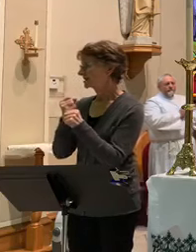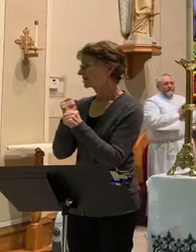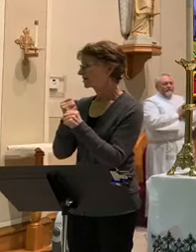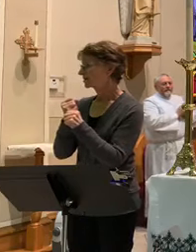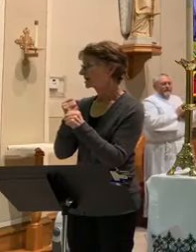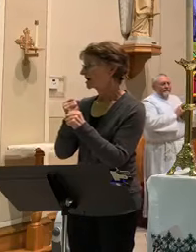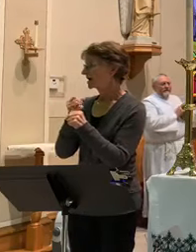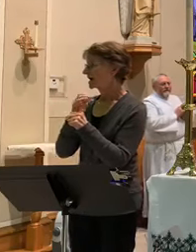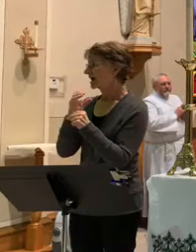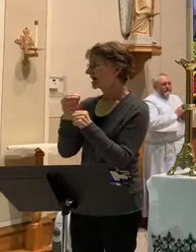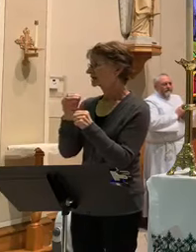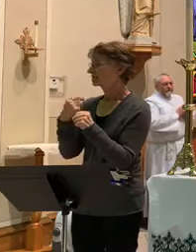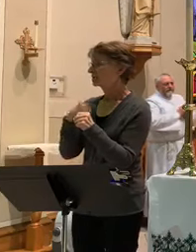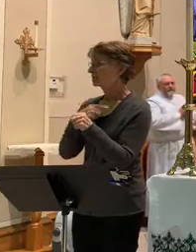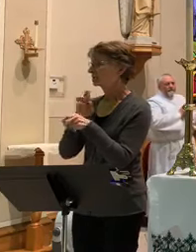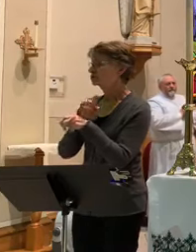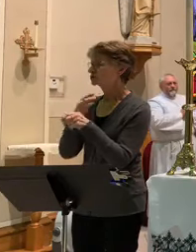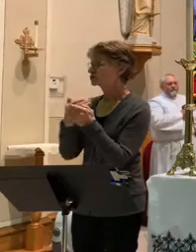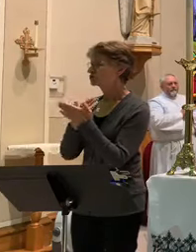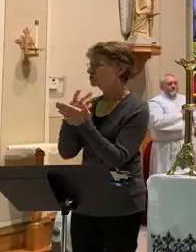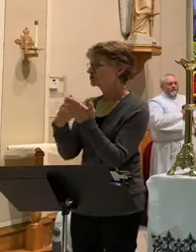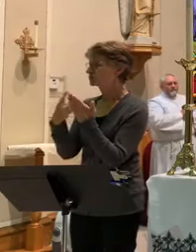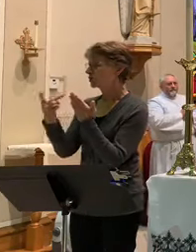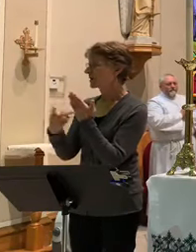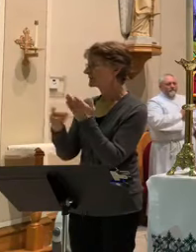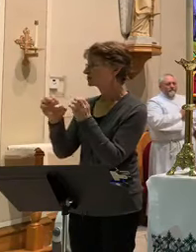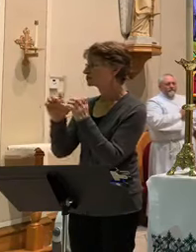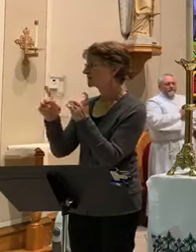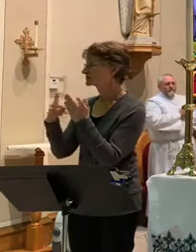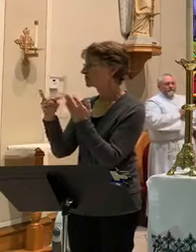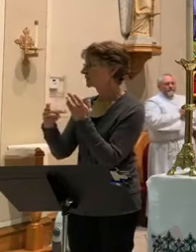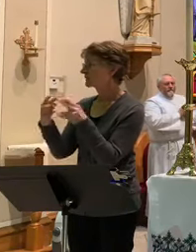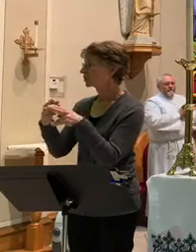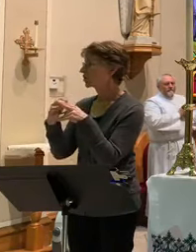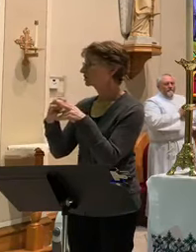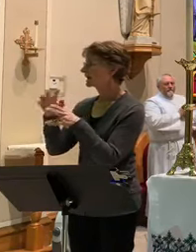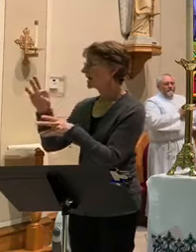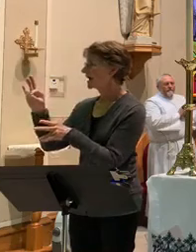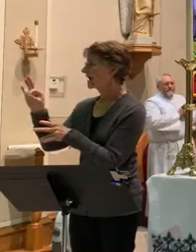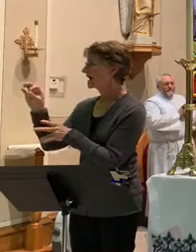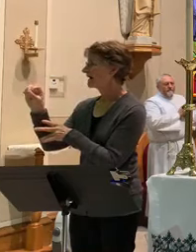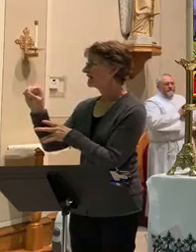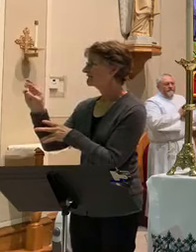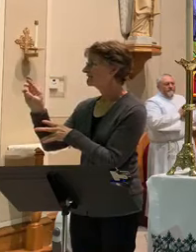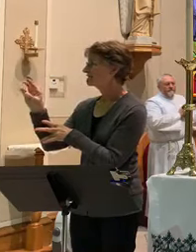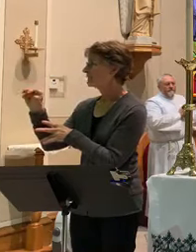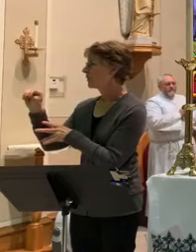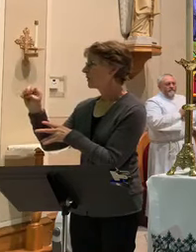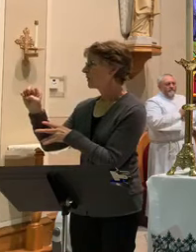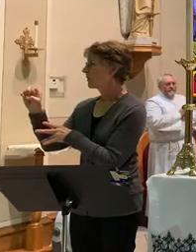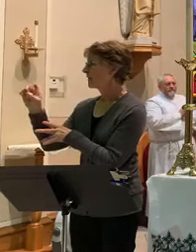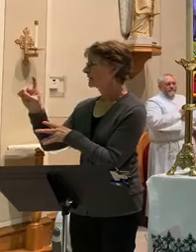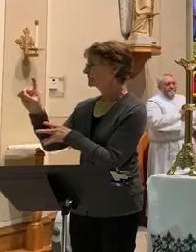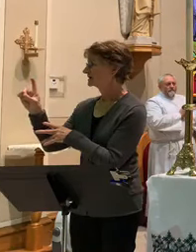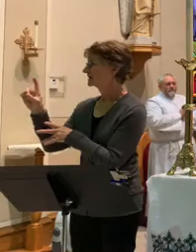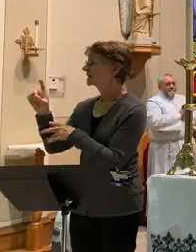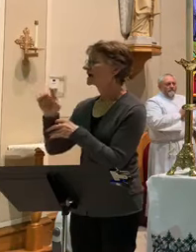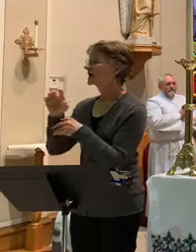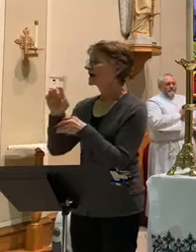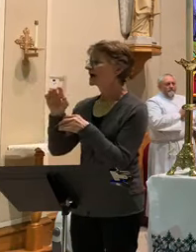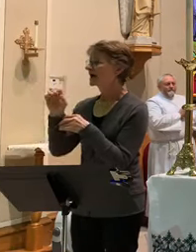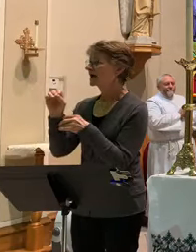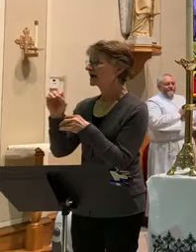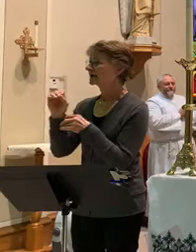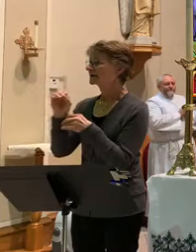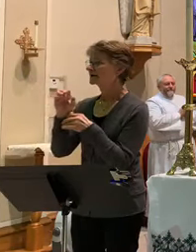formed. And what it is that there are certain things we're going to ask you to watch with your children together, but